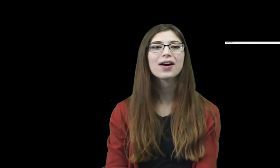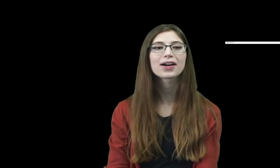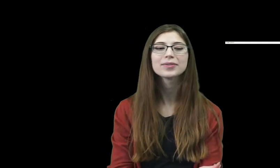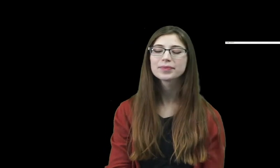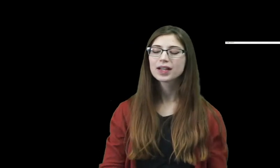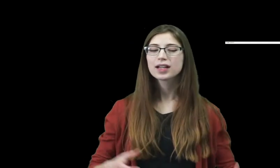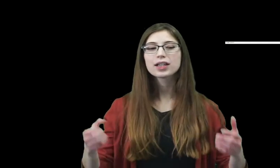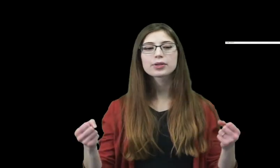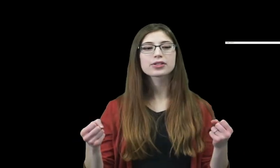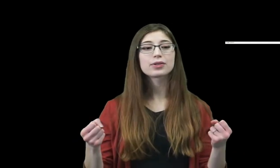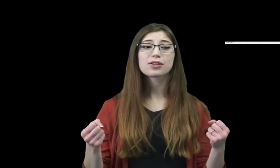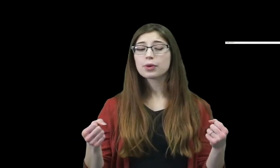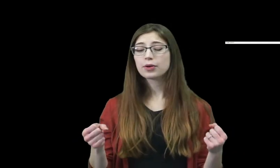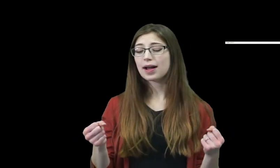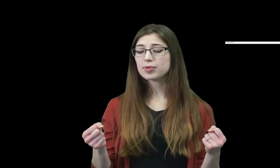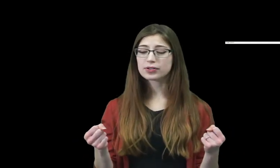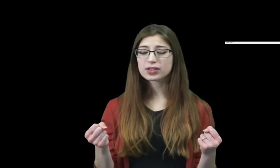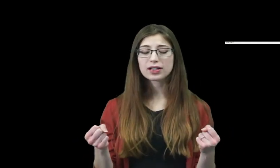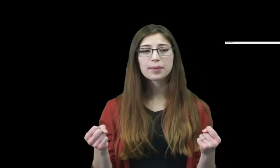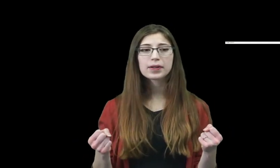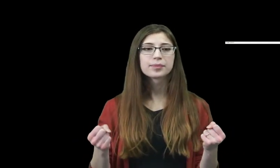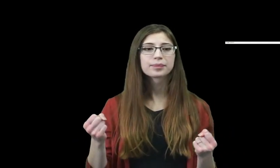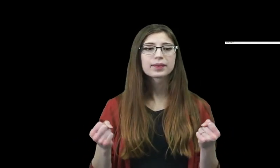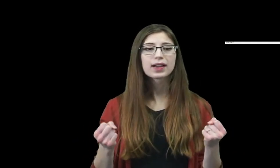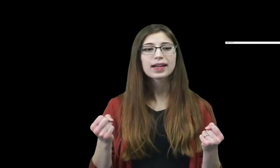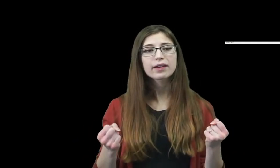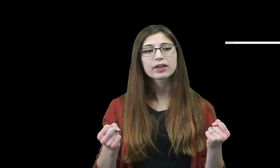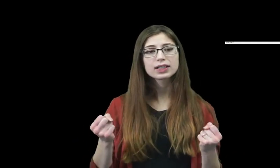Car. You are just going to grab your steering wheel and give it a little